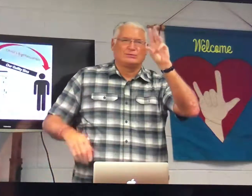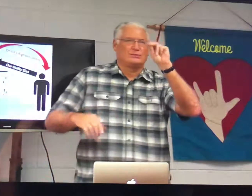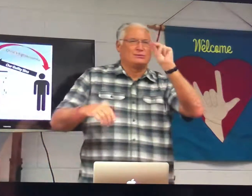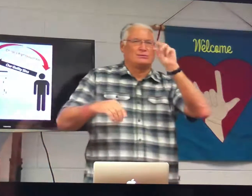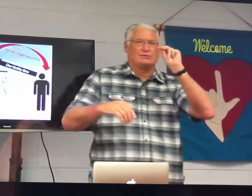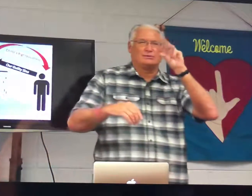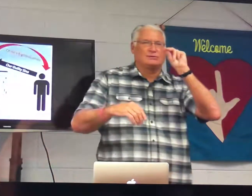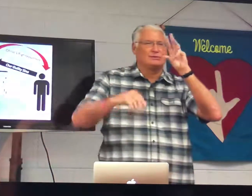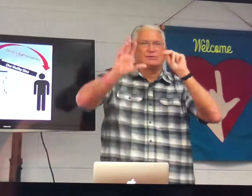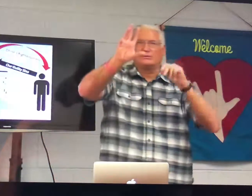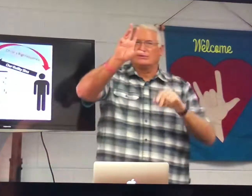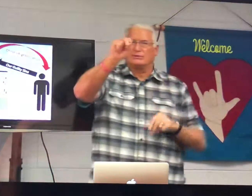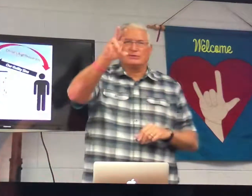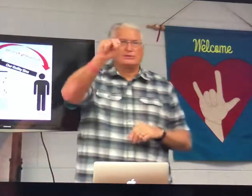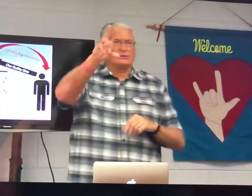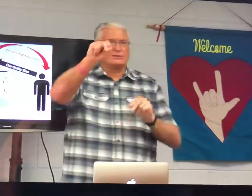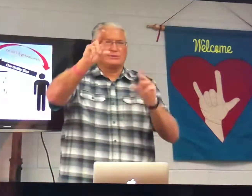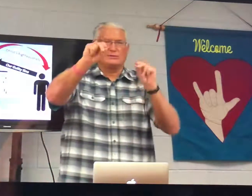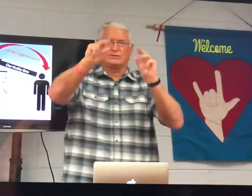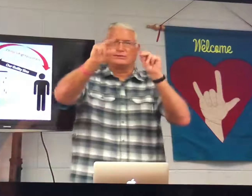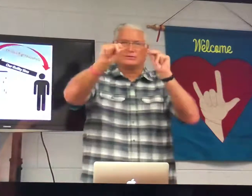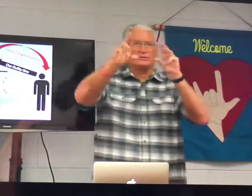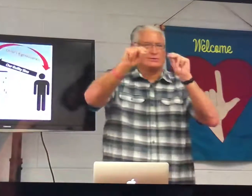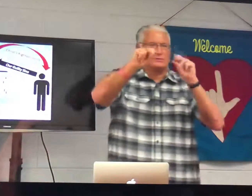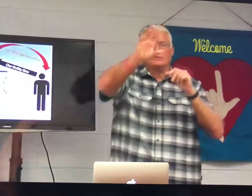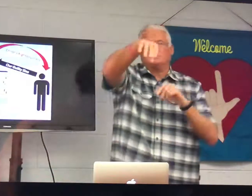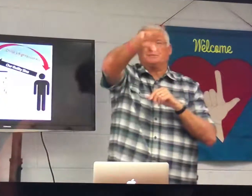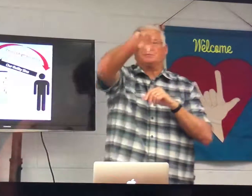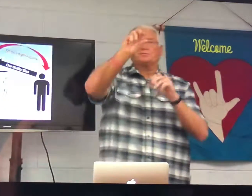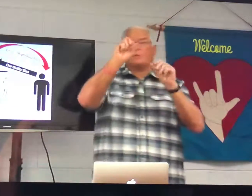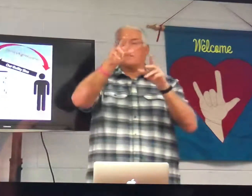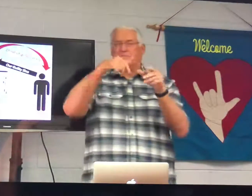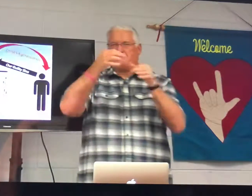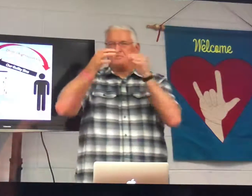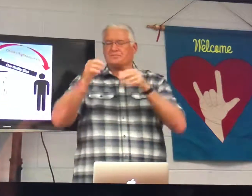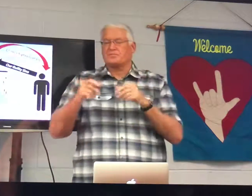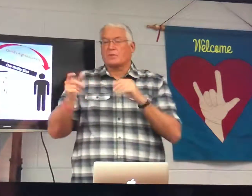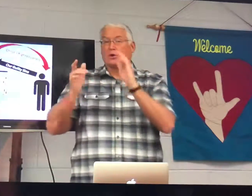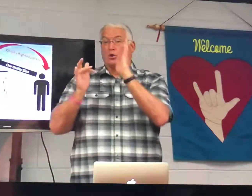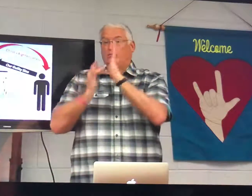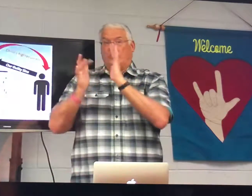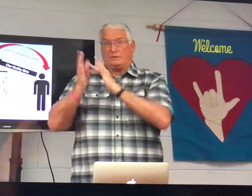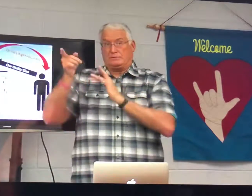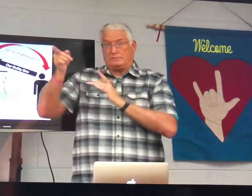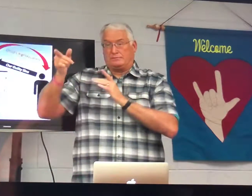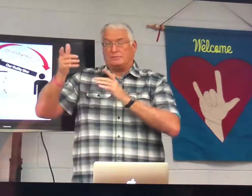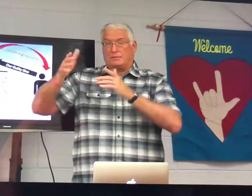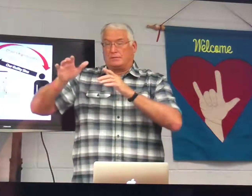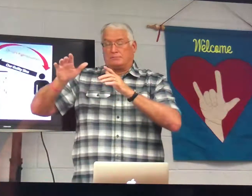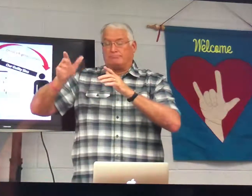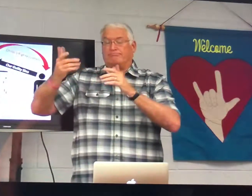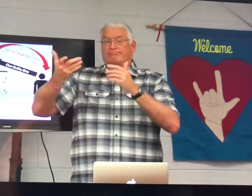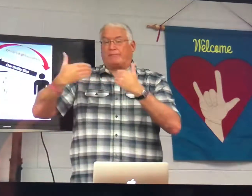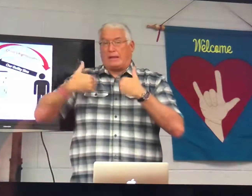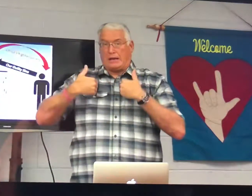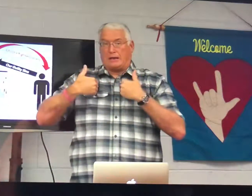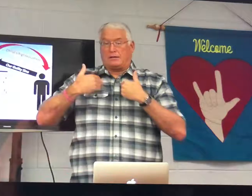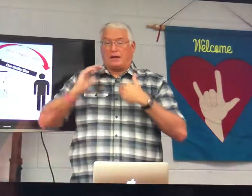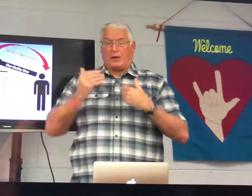2 up and 2 down. Now let's quickly set the rest of the Rays defense for you. Brought to you by our good friends at Golden Diamond Source. And in the outfield left to right, we've